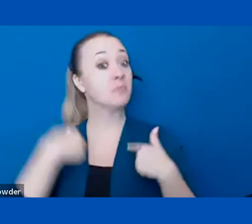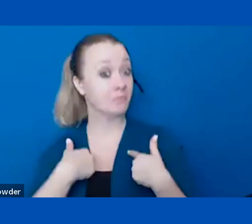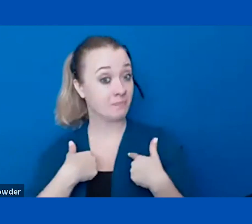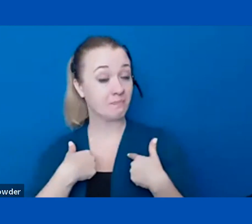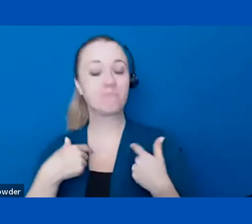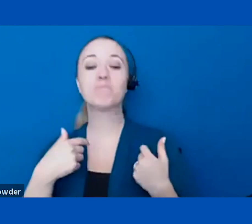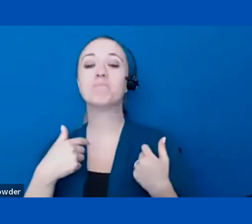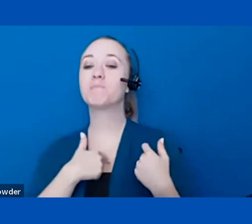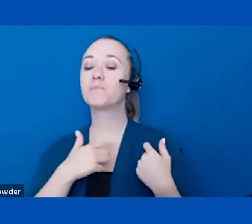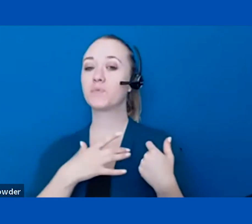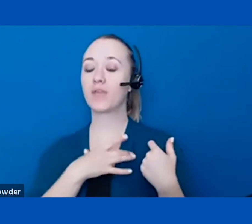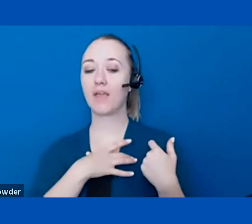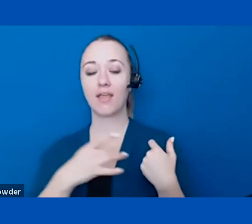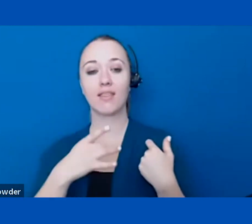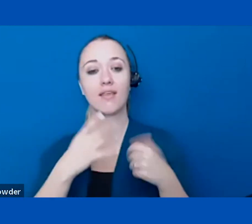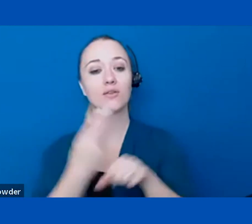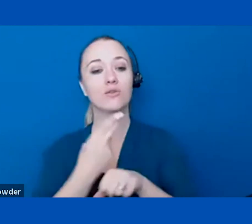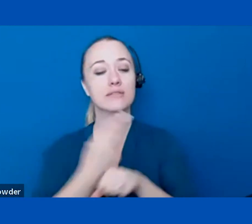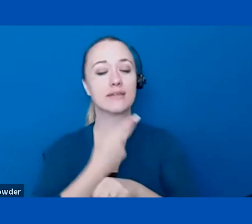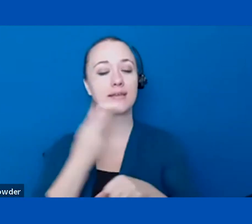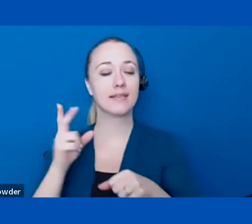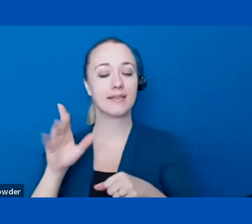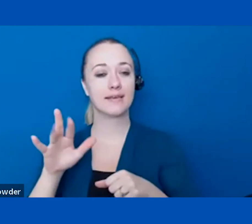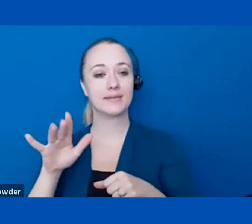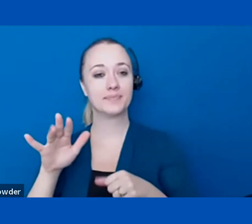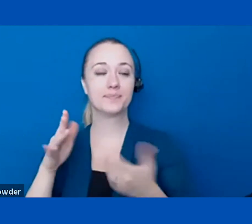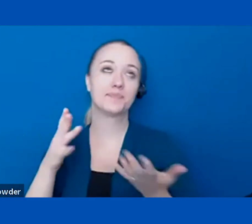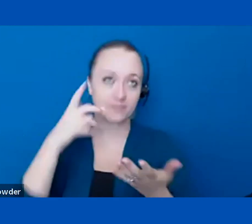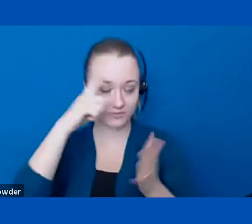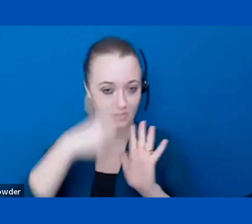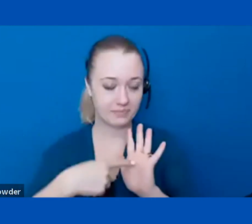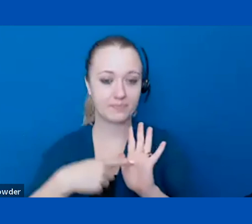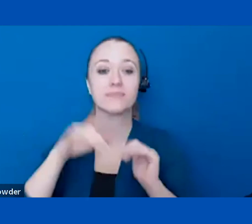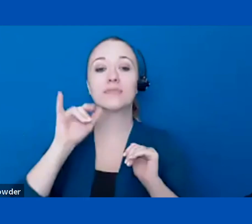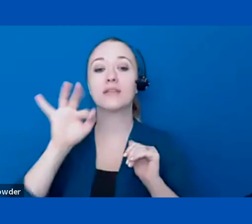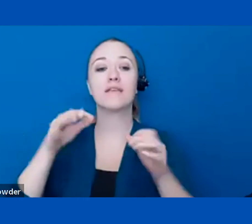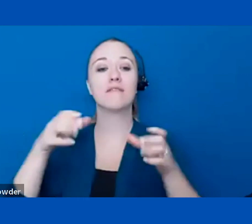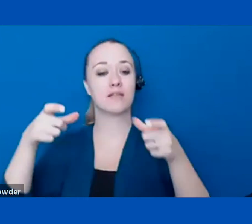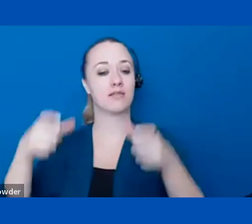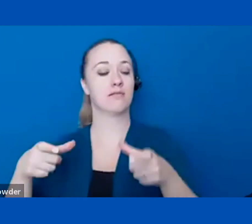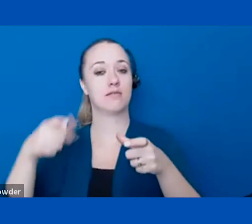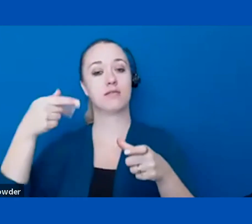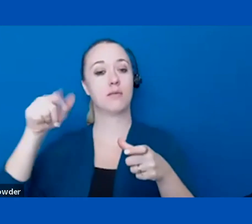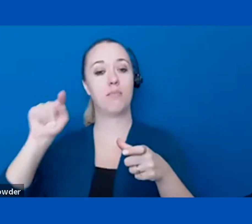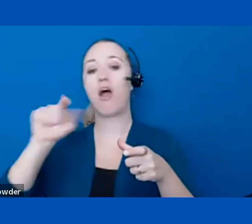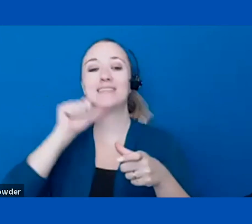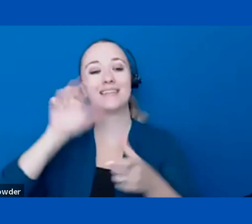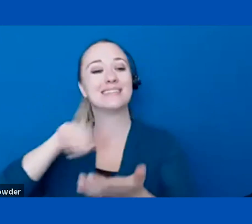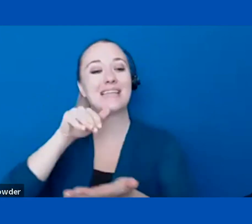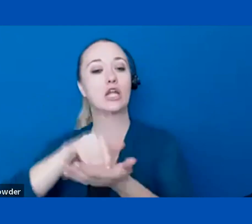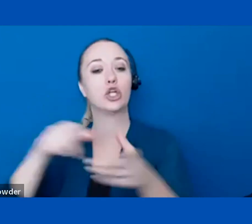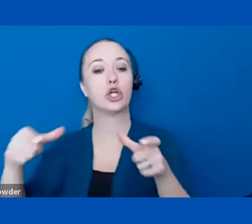like using the. So, like for instance, if the pot's not centered, right, you could easily